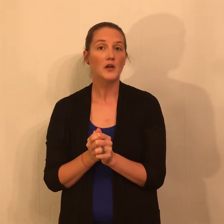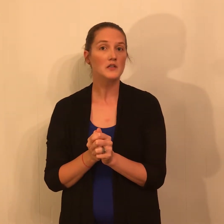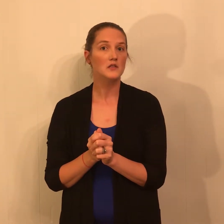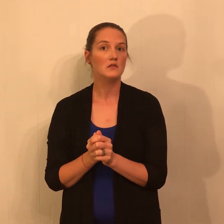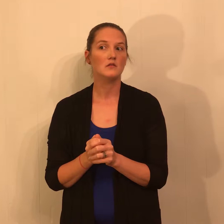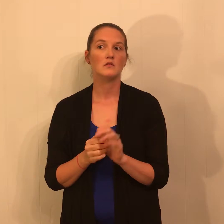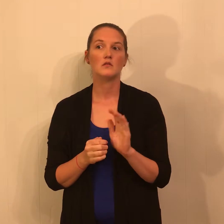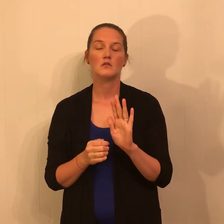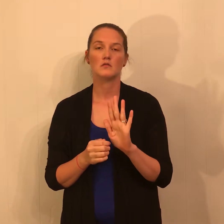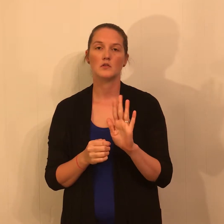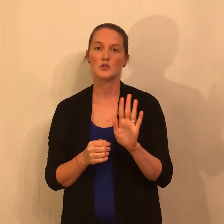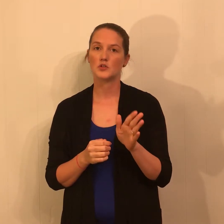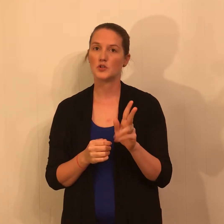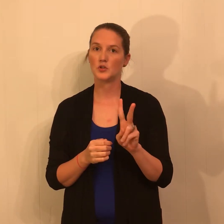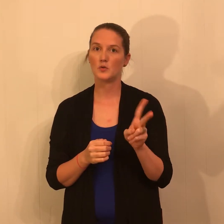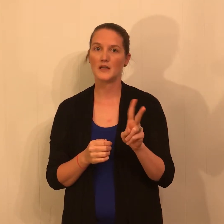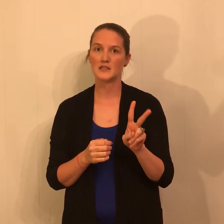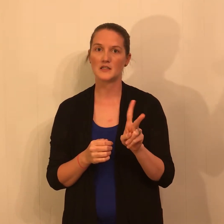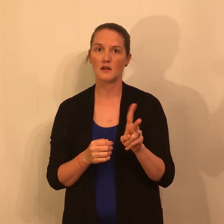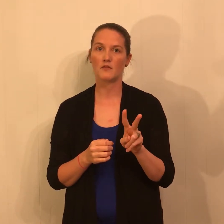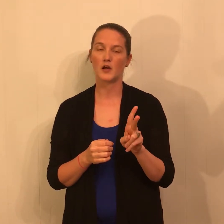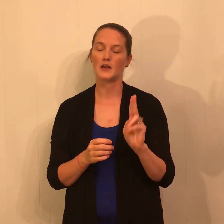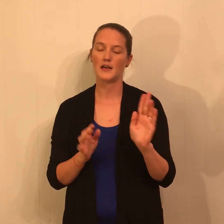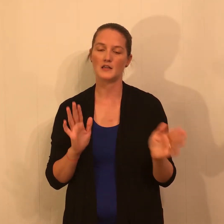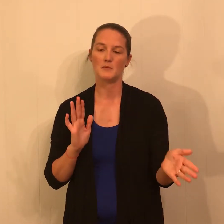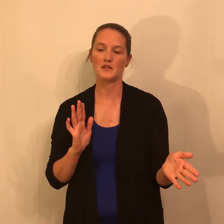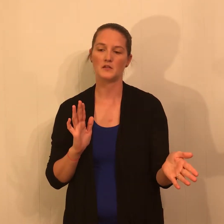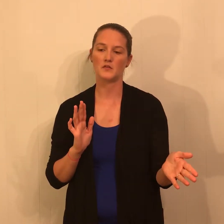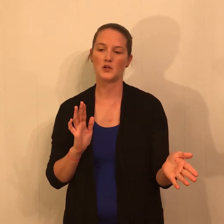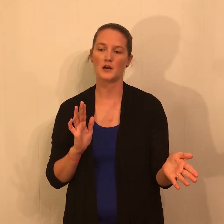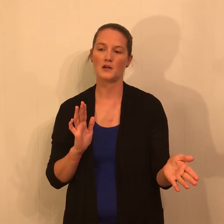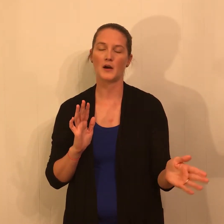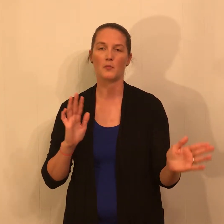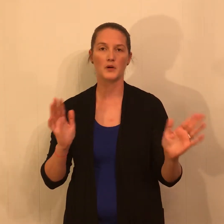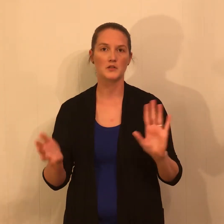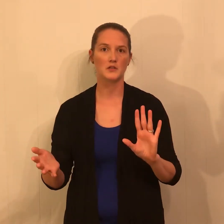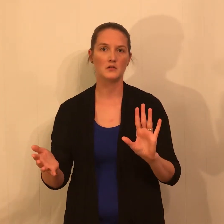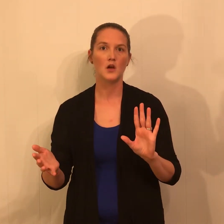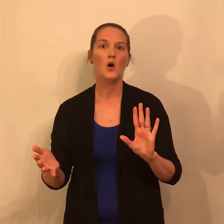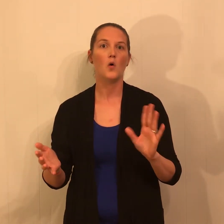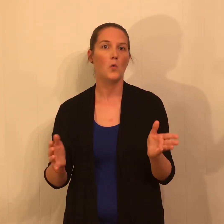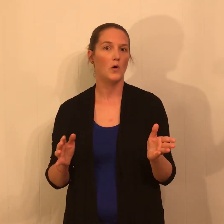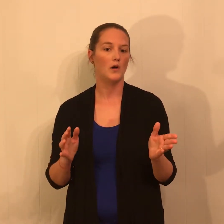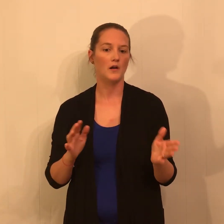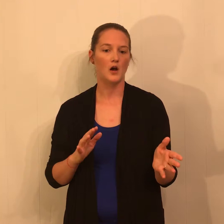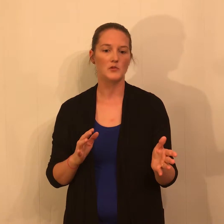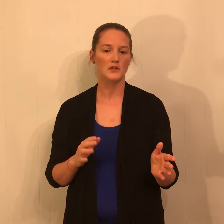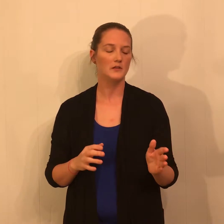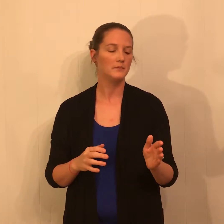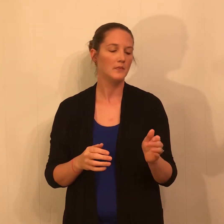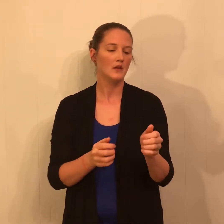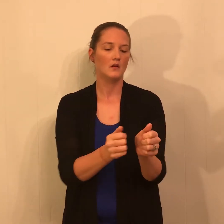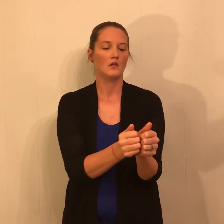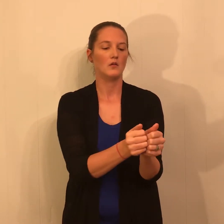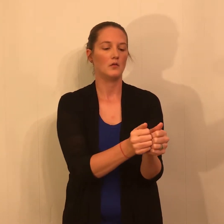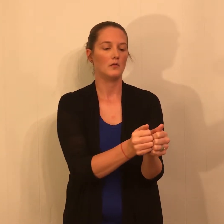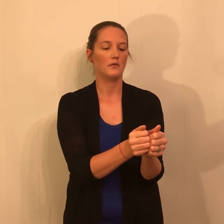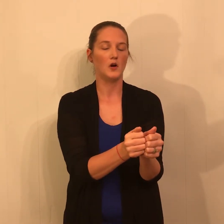Front, it's two ways to sign front. Again, it depends on if you're talking about a person or an object.